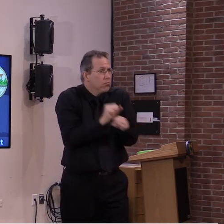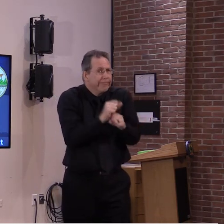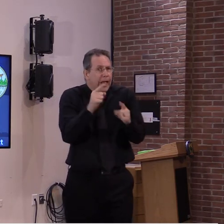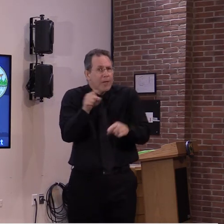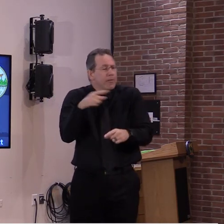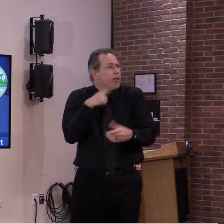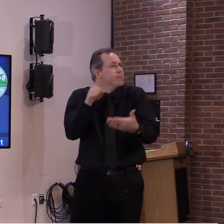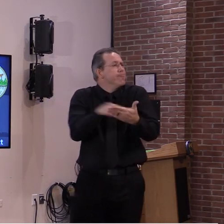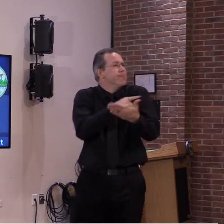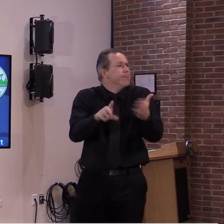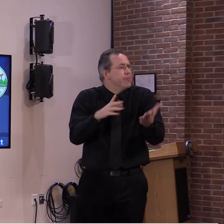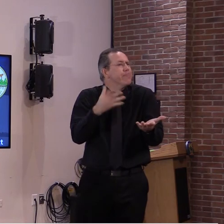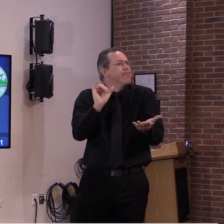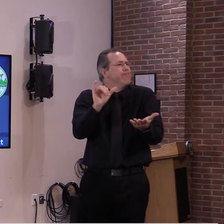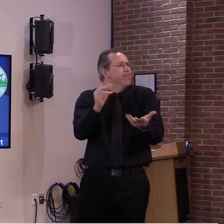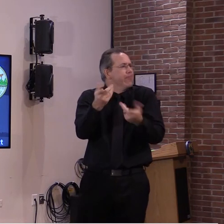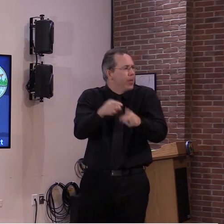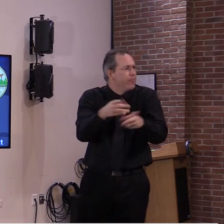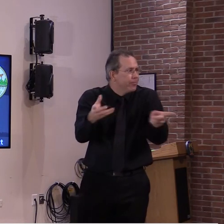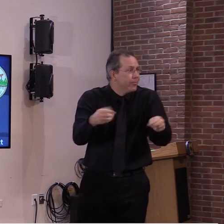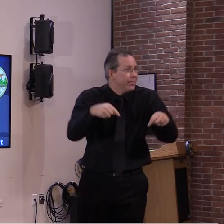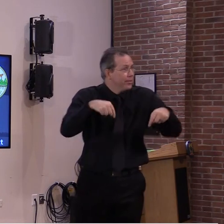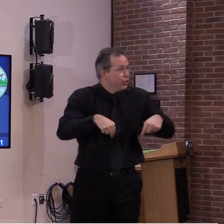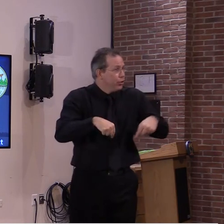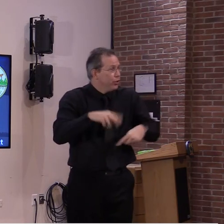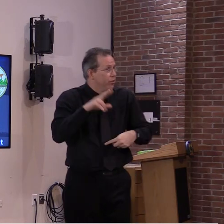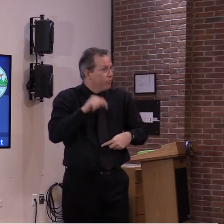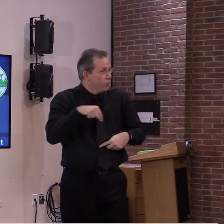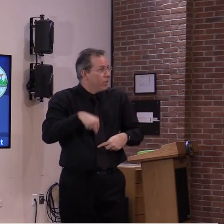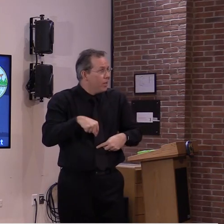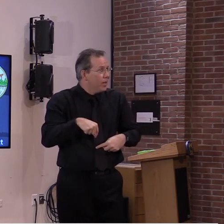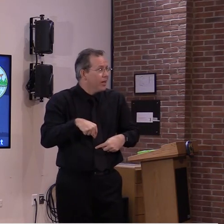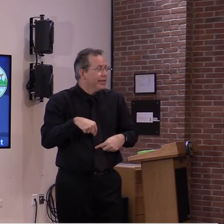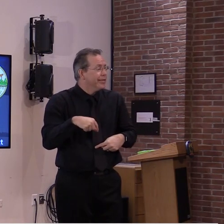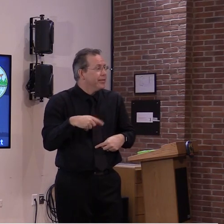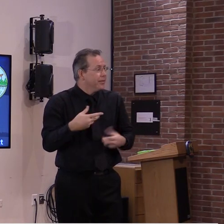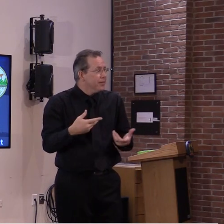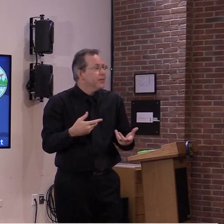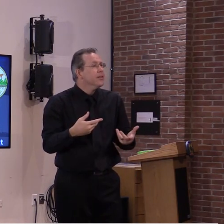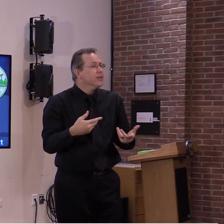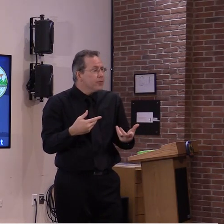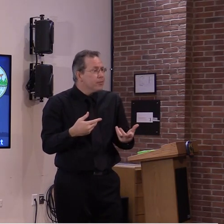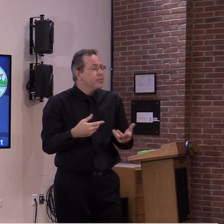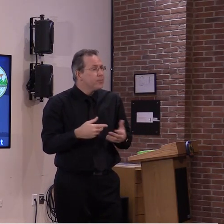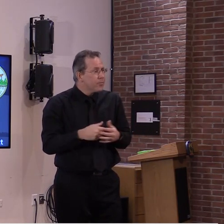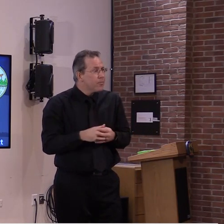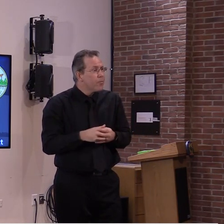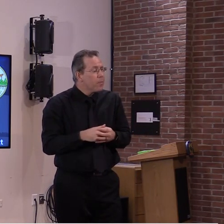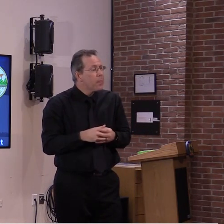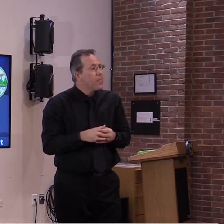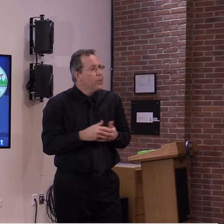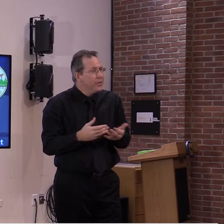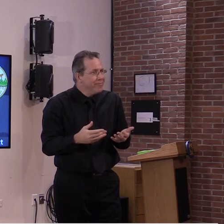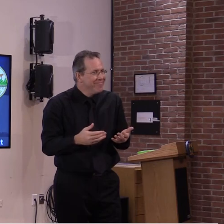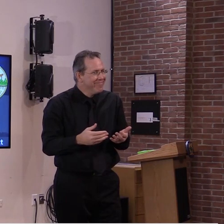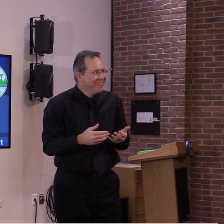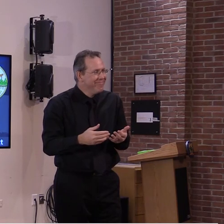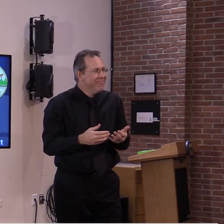nationally. I think here in Vermont, you know, we have a longstanding